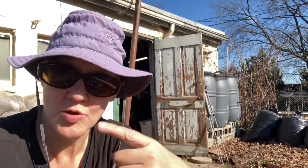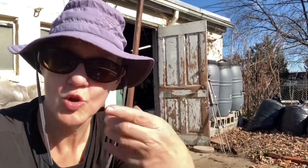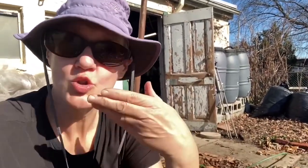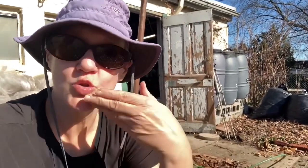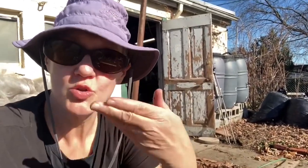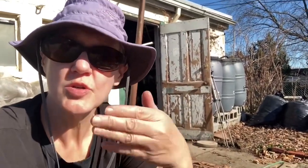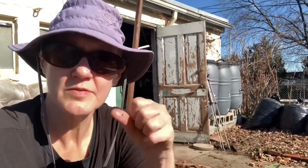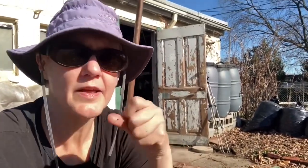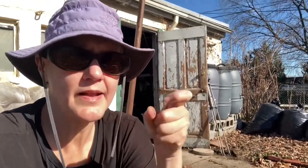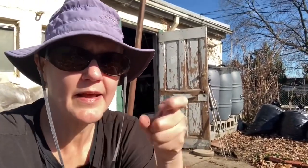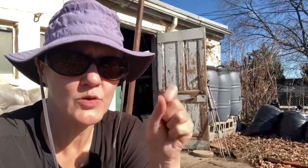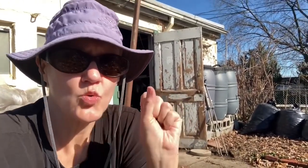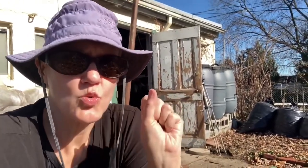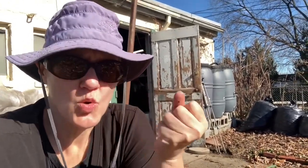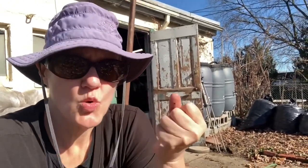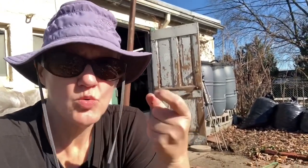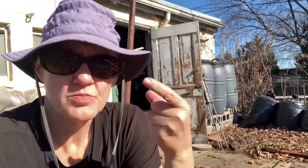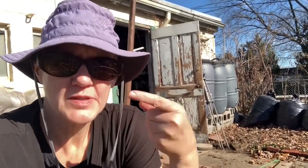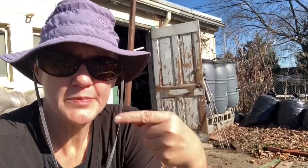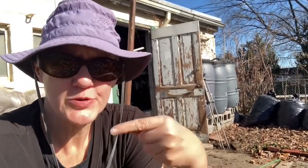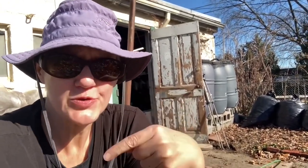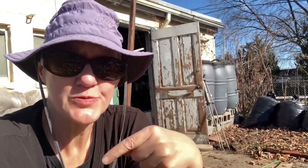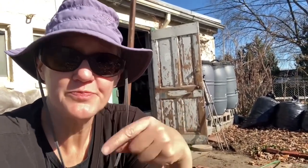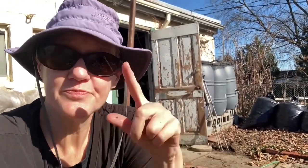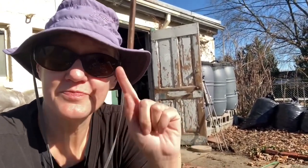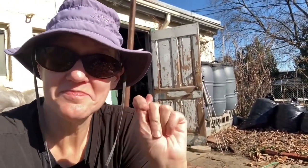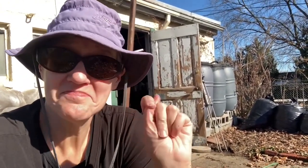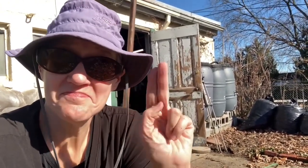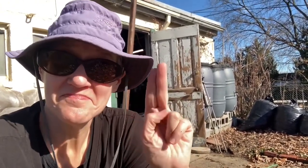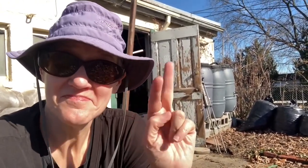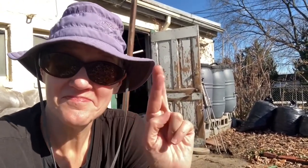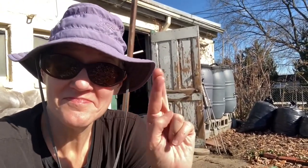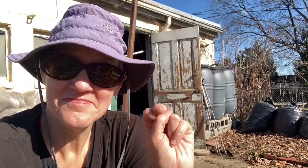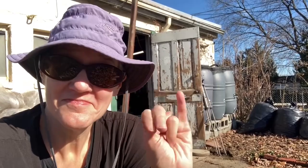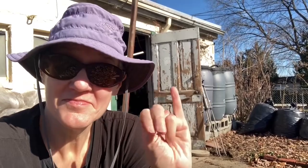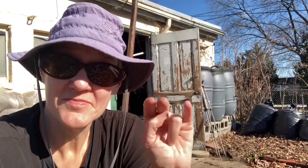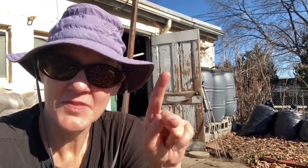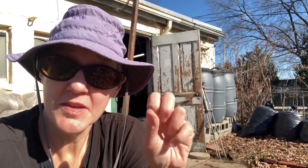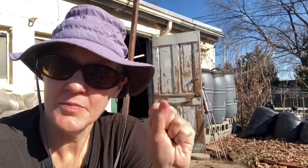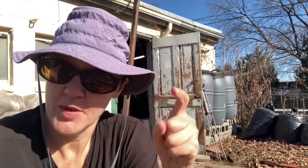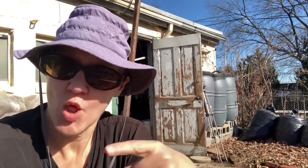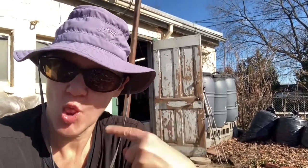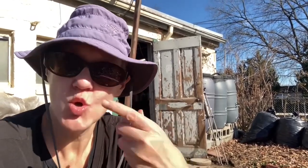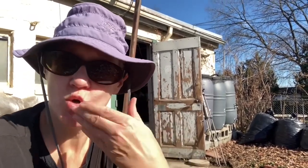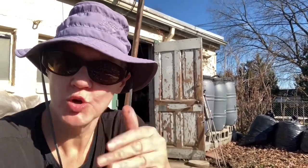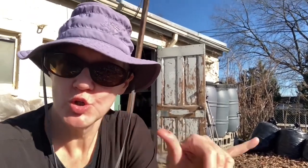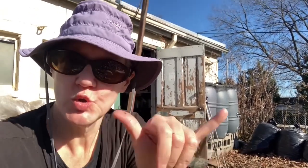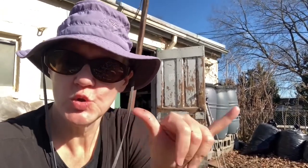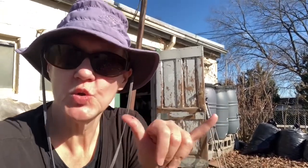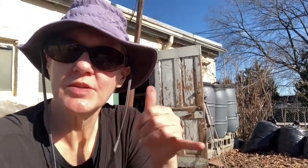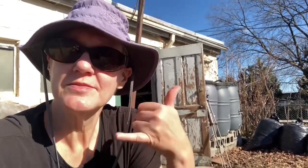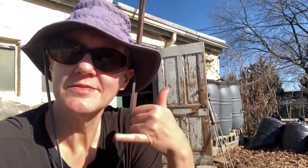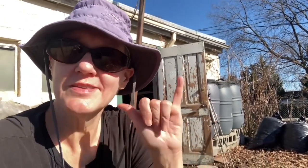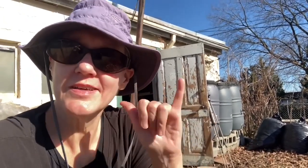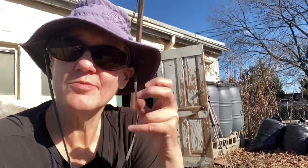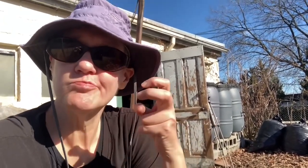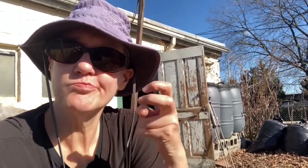Kale looks really good. It can handle really cold temperatures. And the turnips, they're still nice and